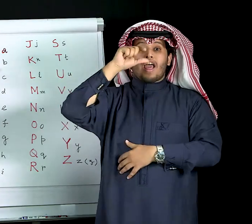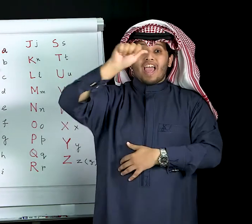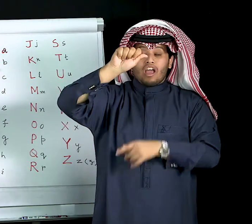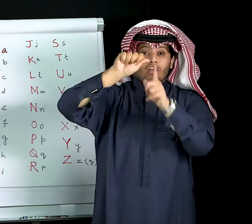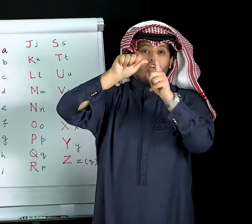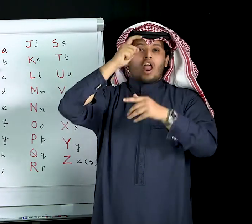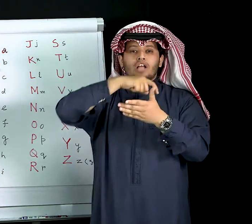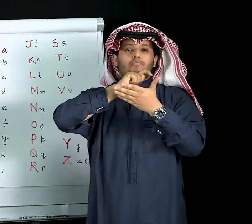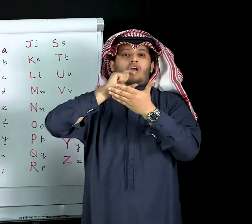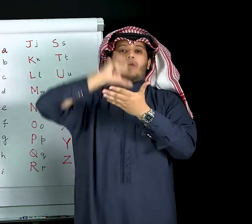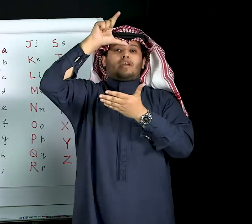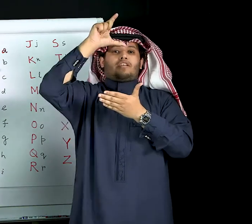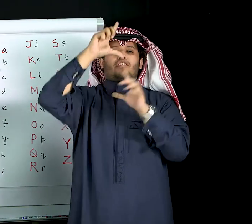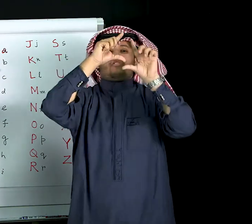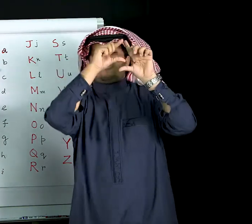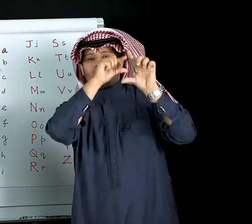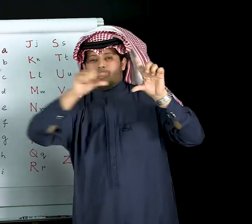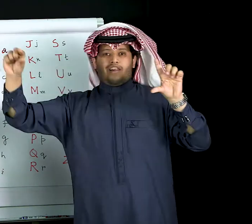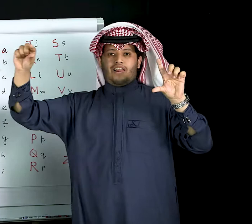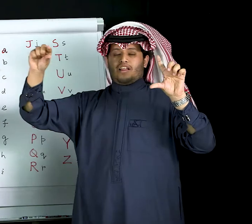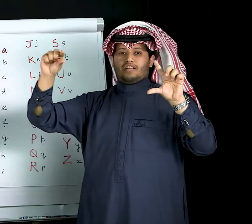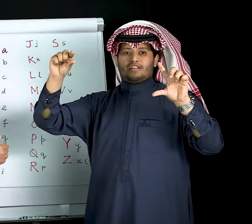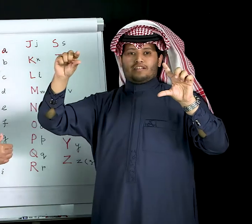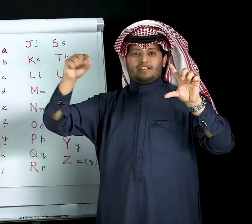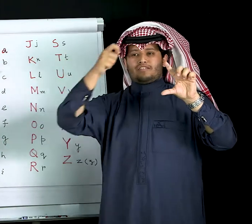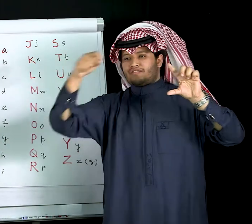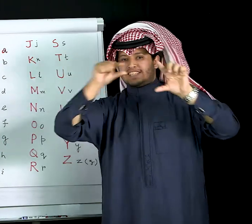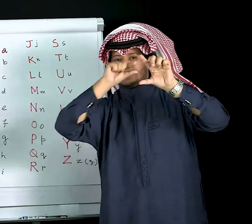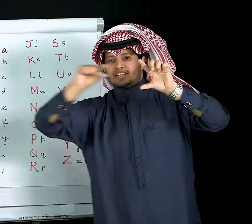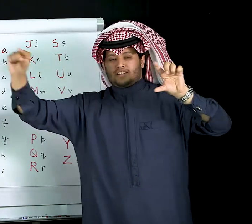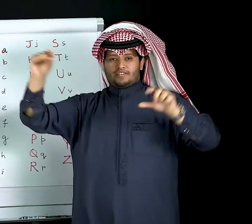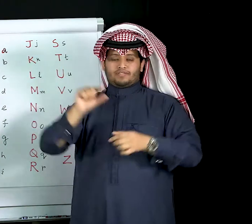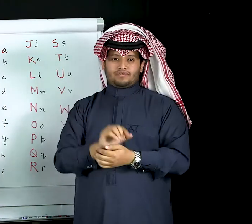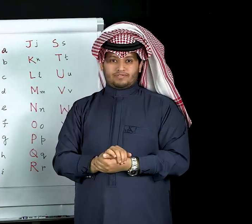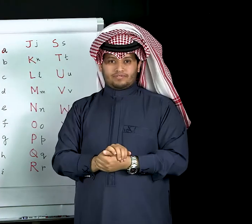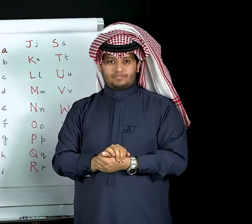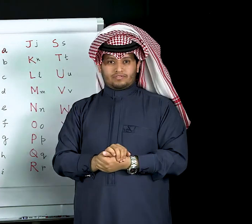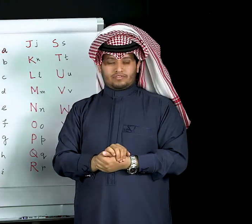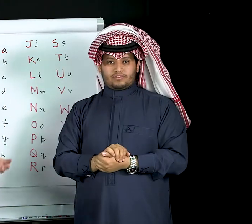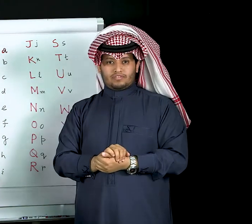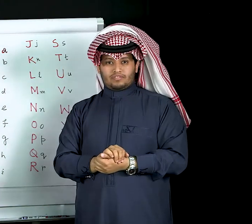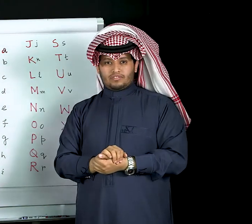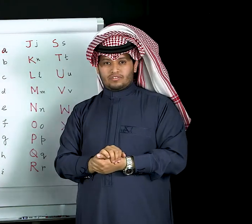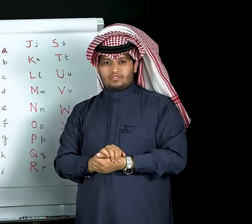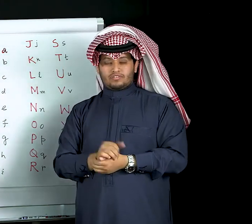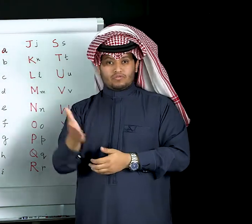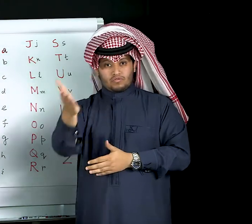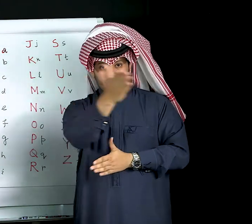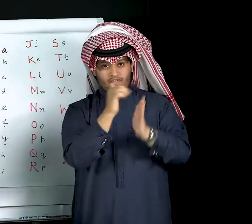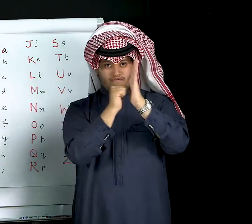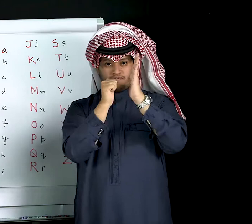and other letters in the word will be small letters. This is your